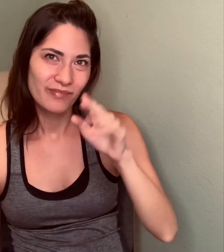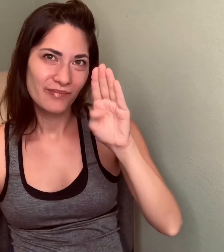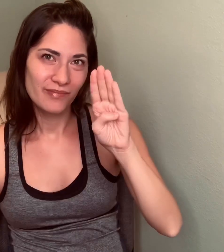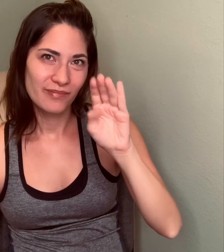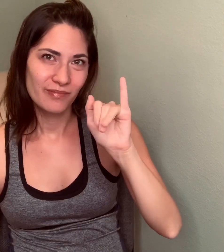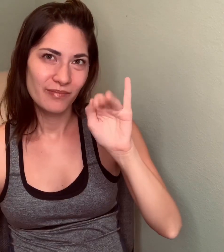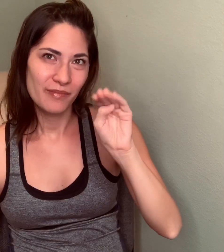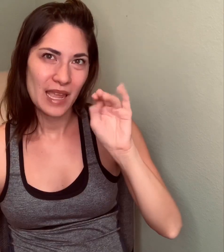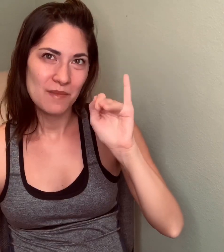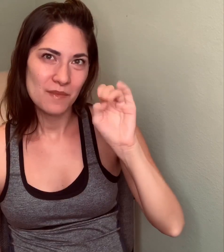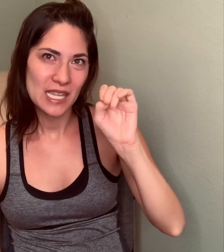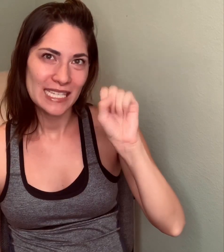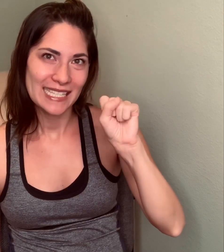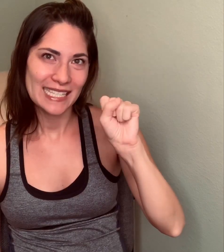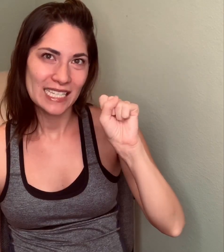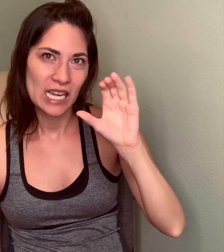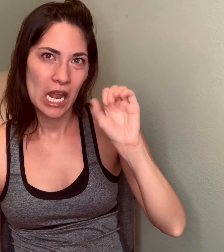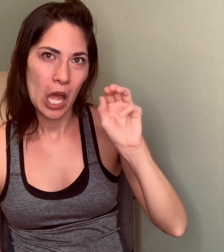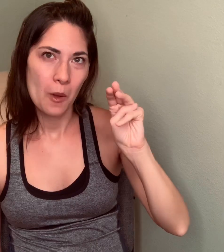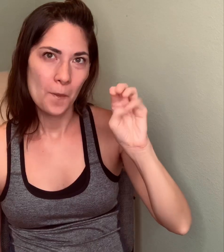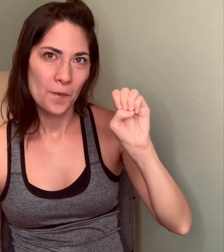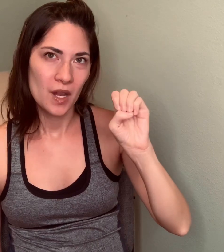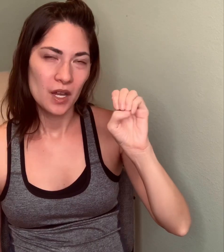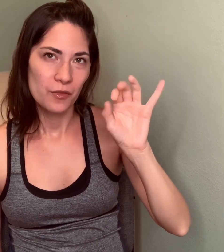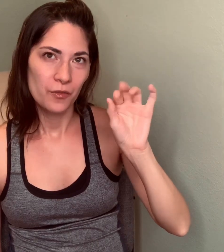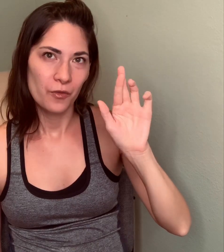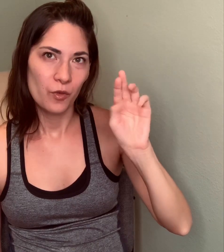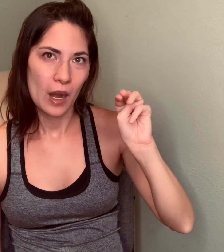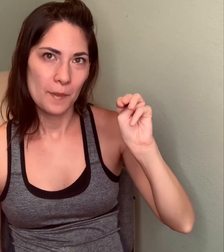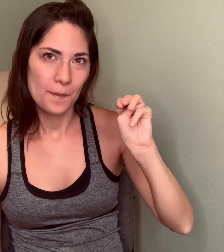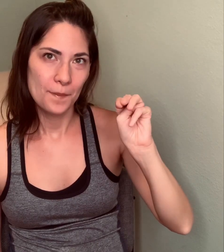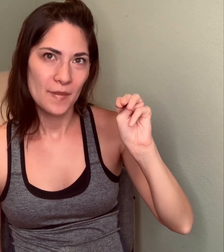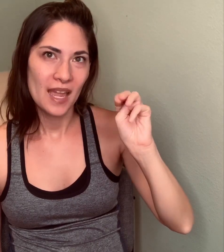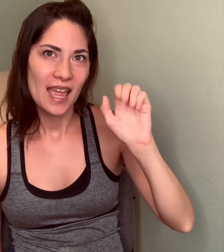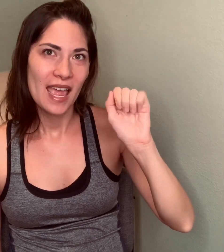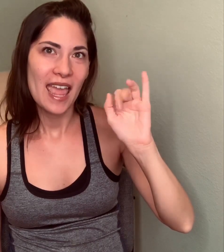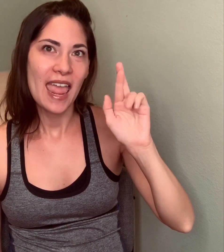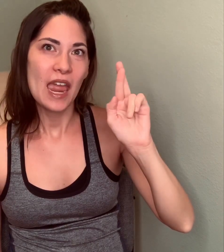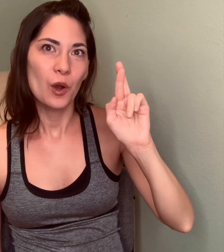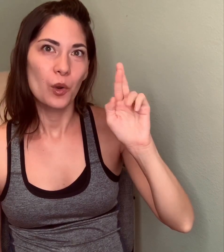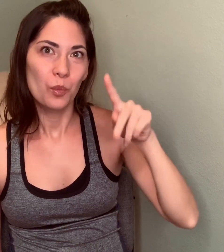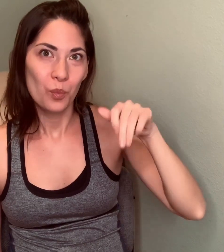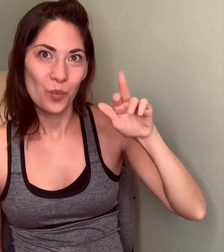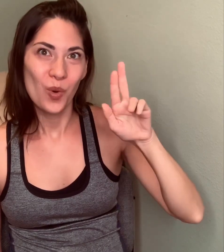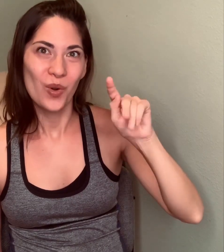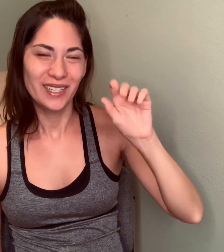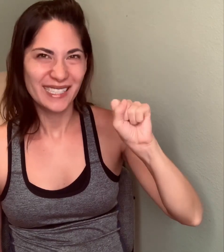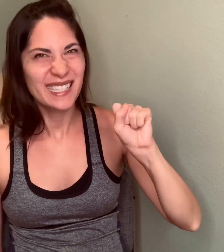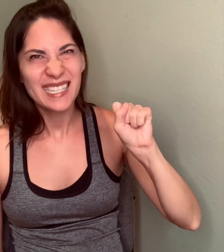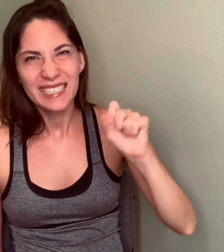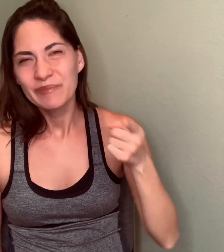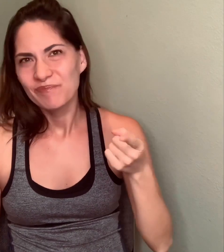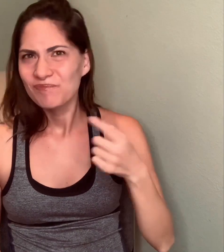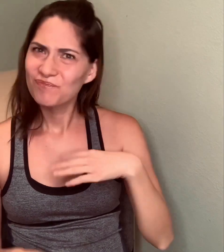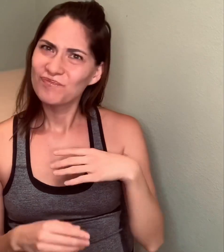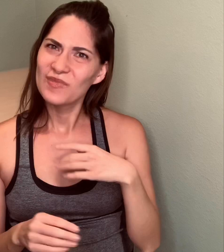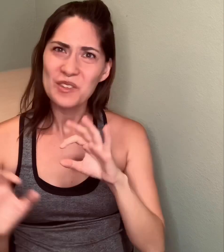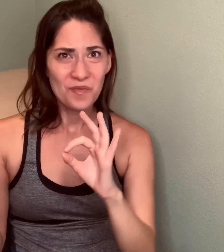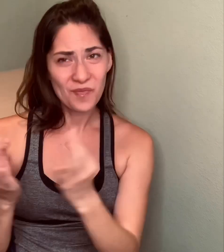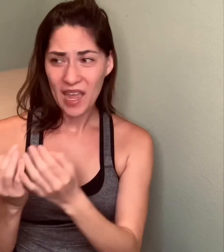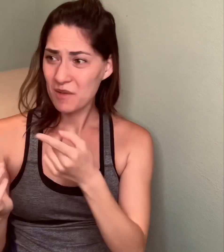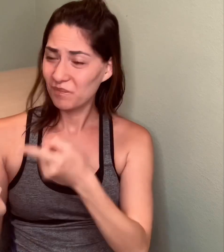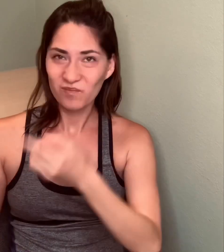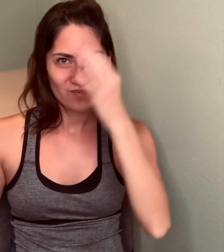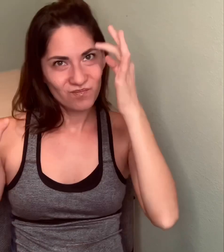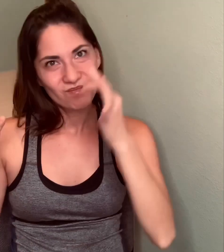from Airports. And so it's basically about a family who does the route of adoption, and